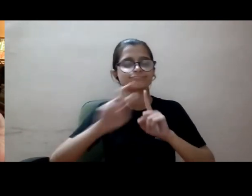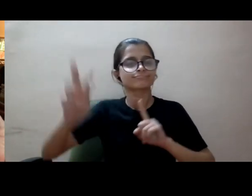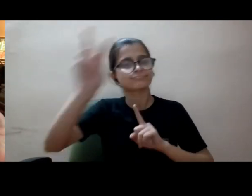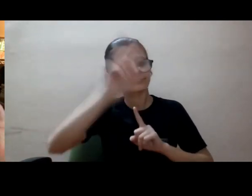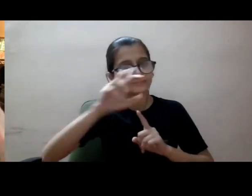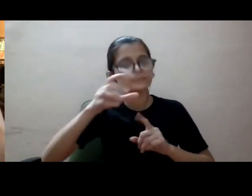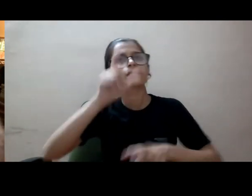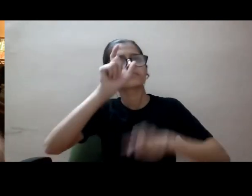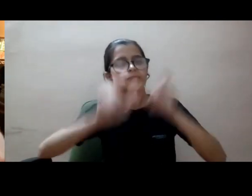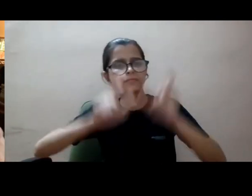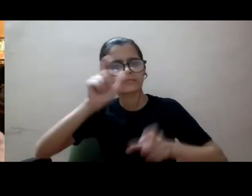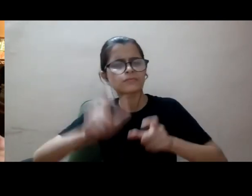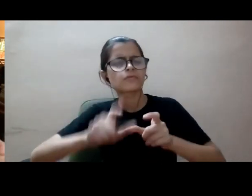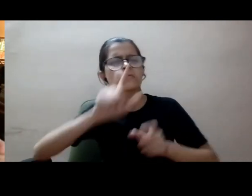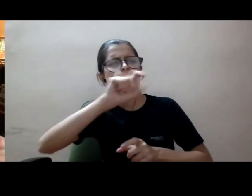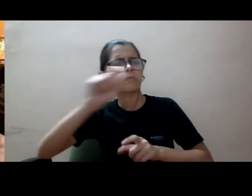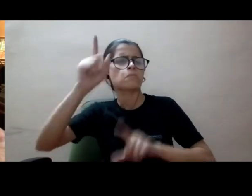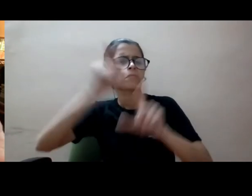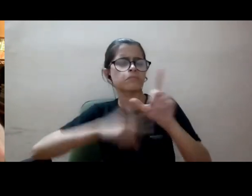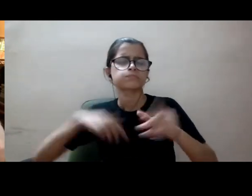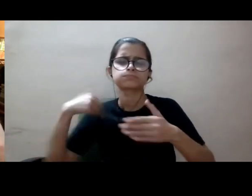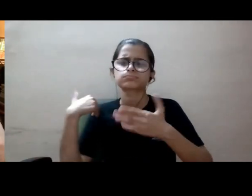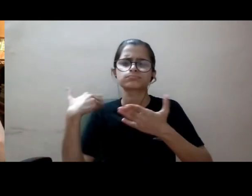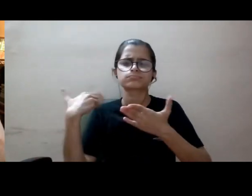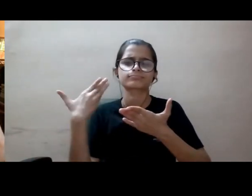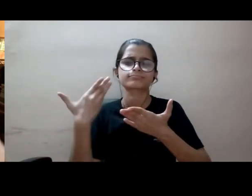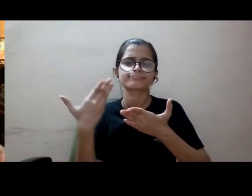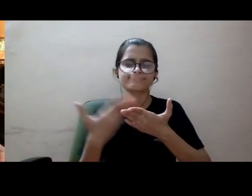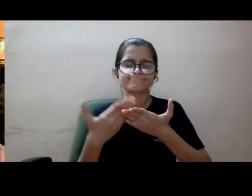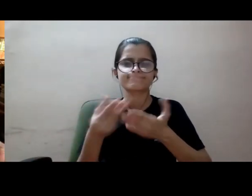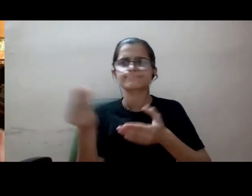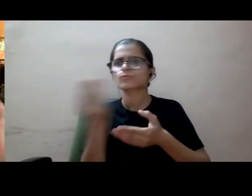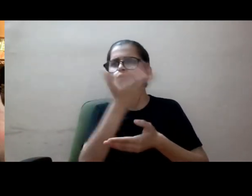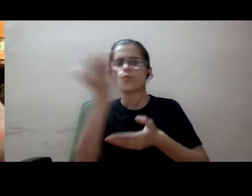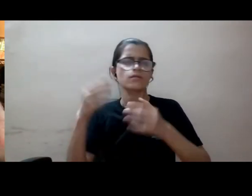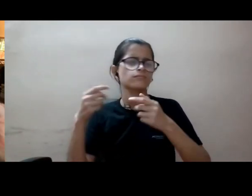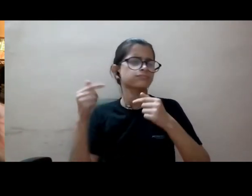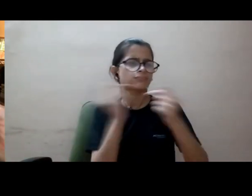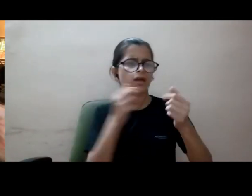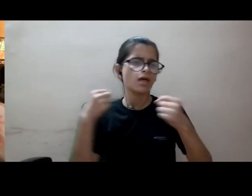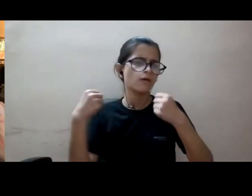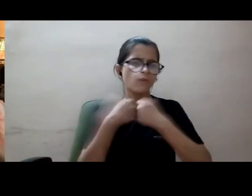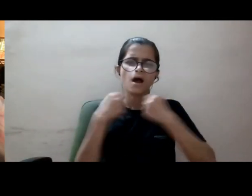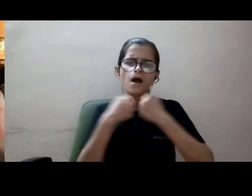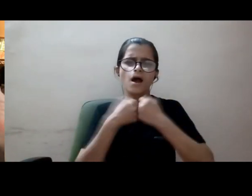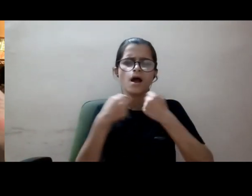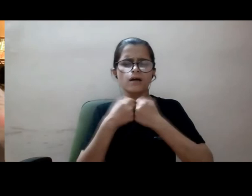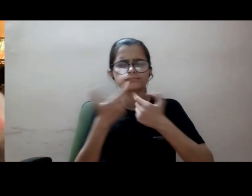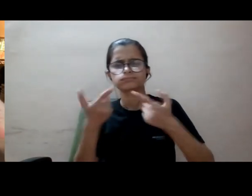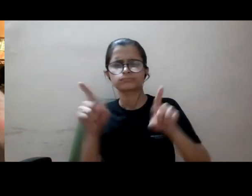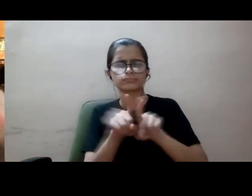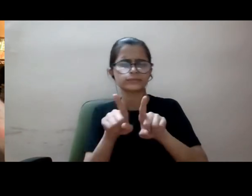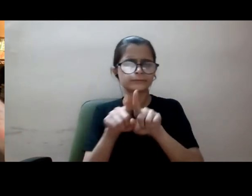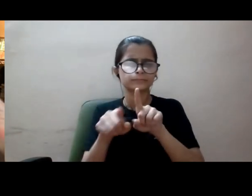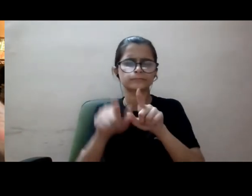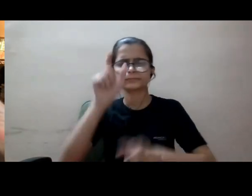war for 100 years, and they are fighting over which end of the